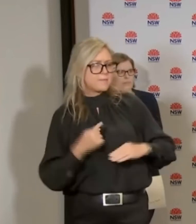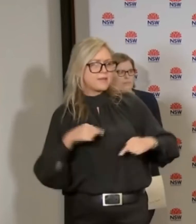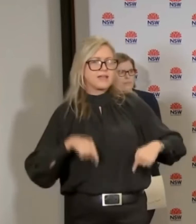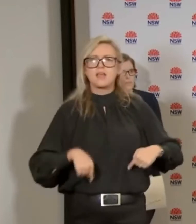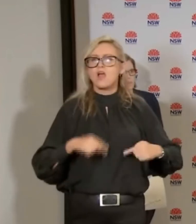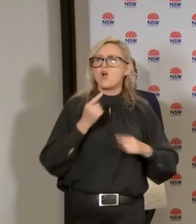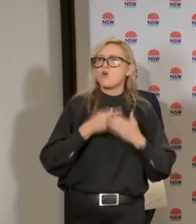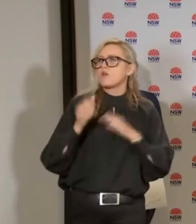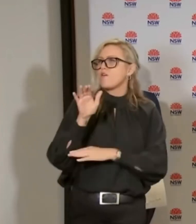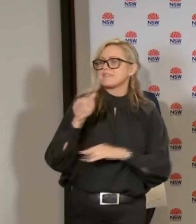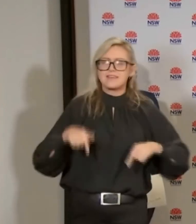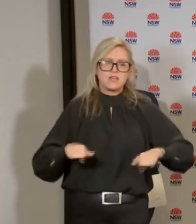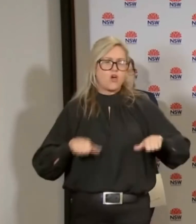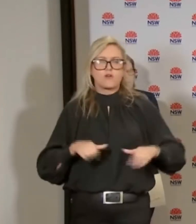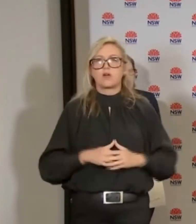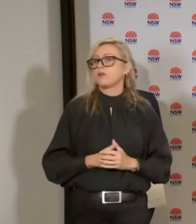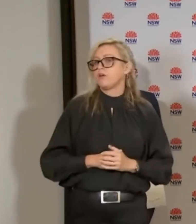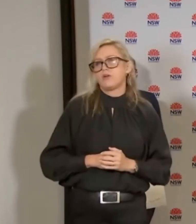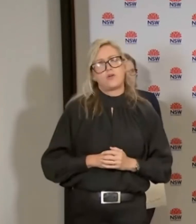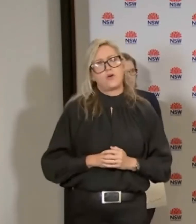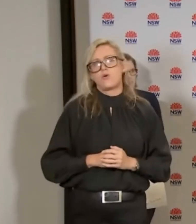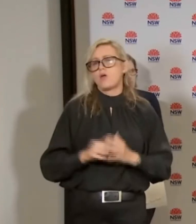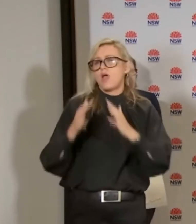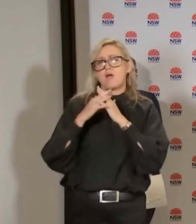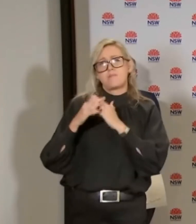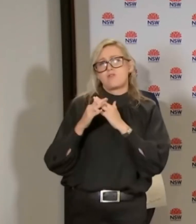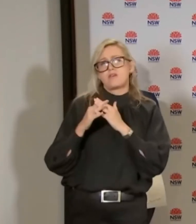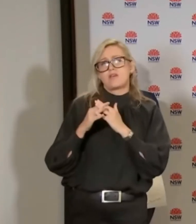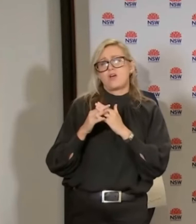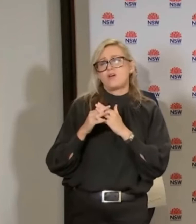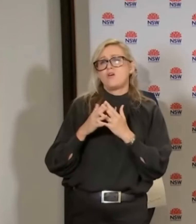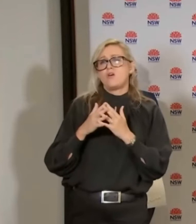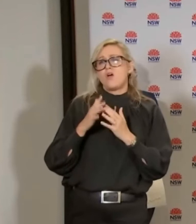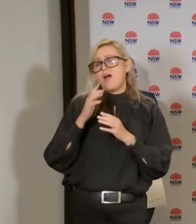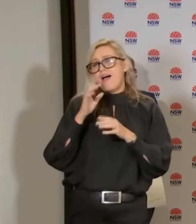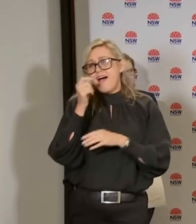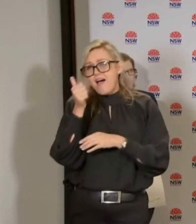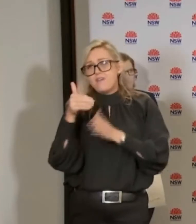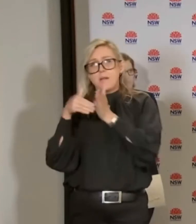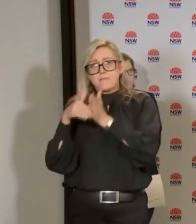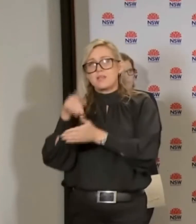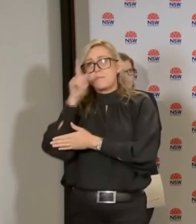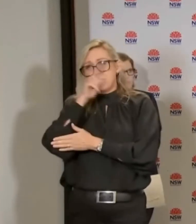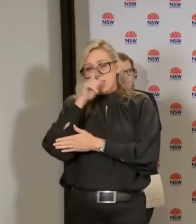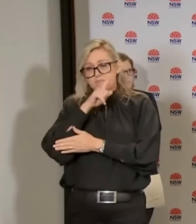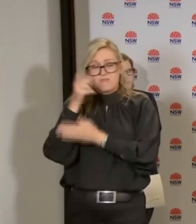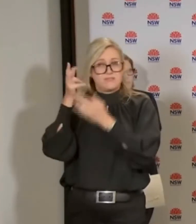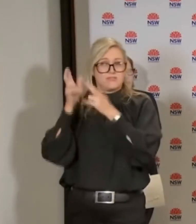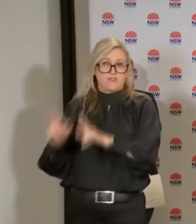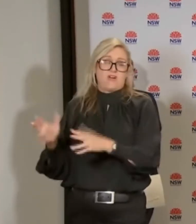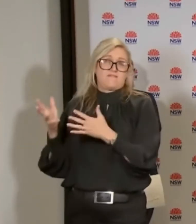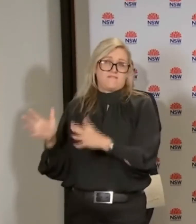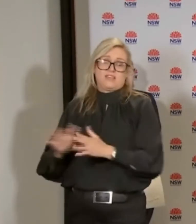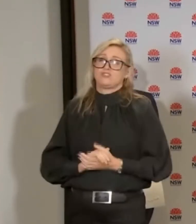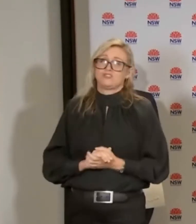It isn't over. 500,000 people have died in the United States, many more across the world, and we still have people